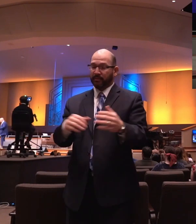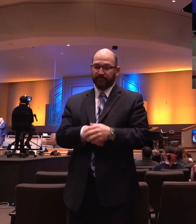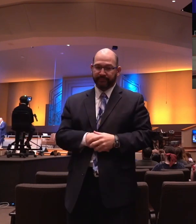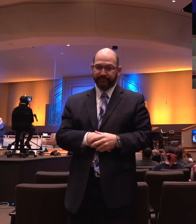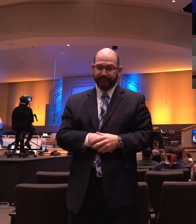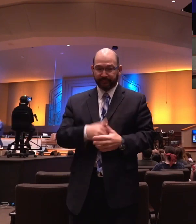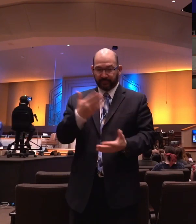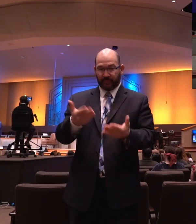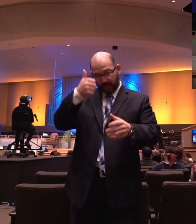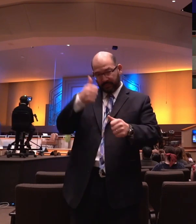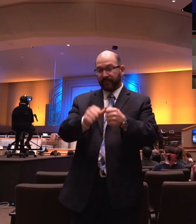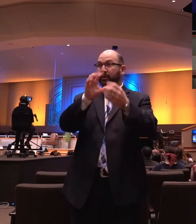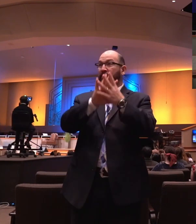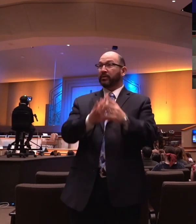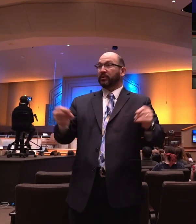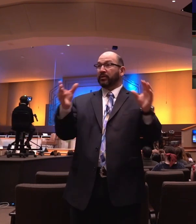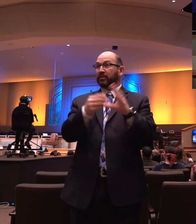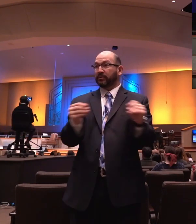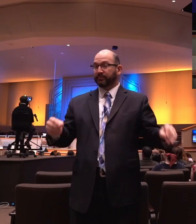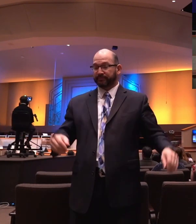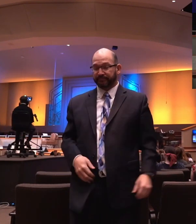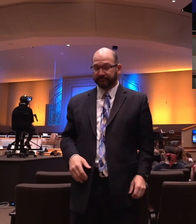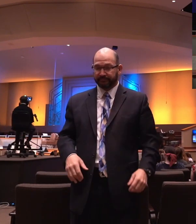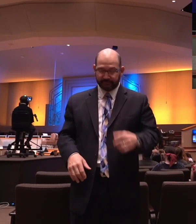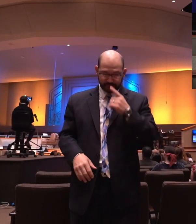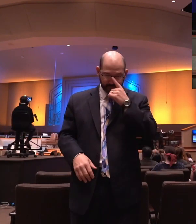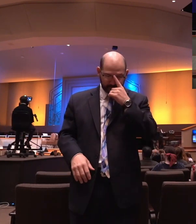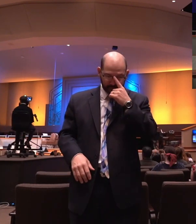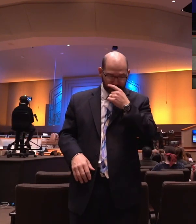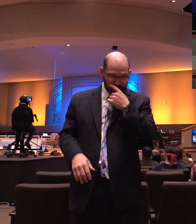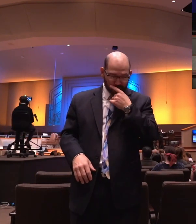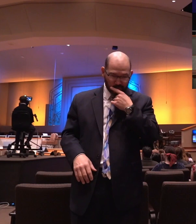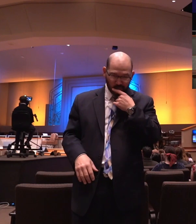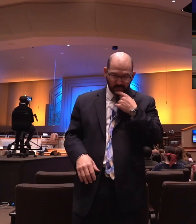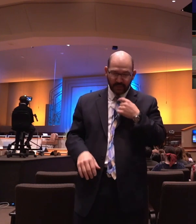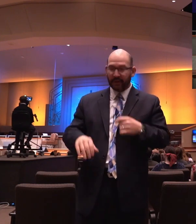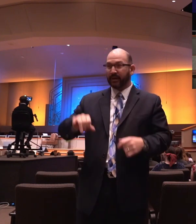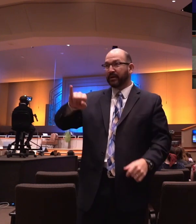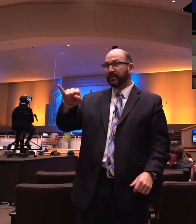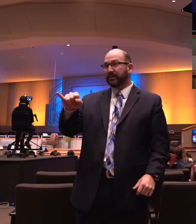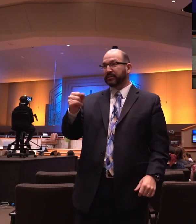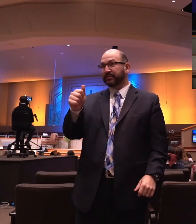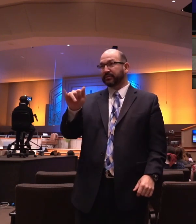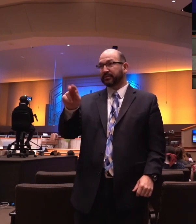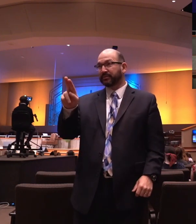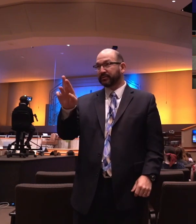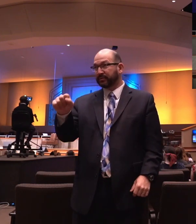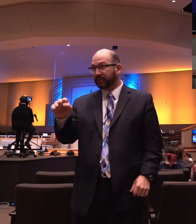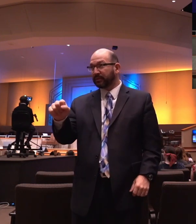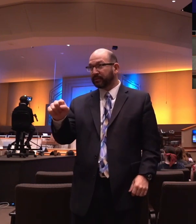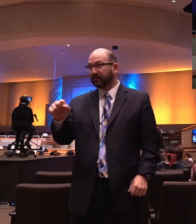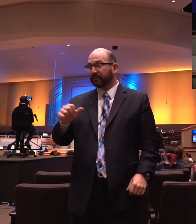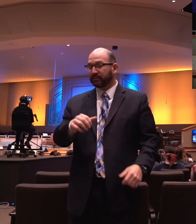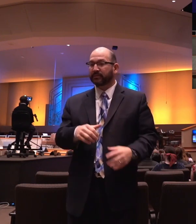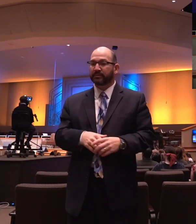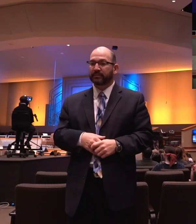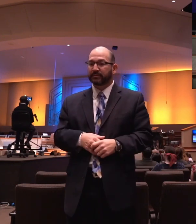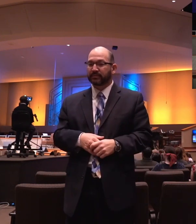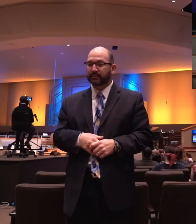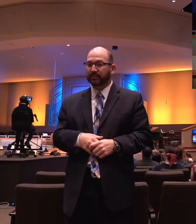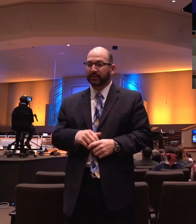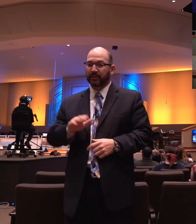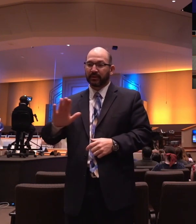Remember the story of the father or Jairus, the soldier whose daughter was sick?